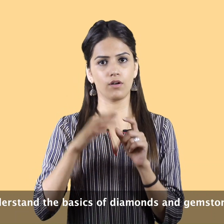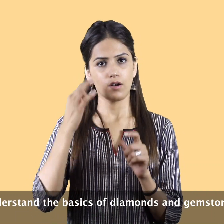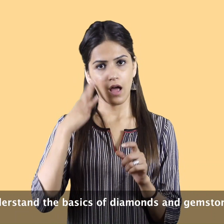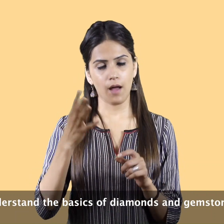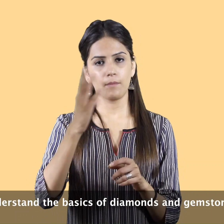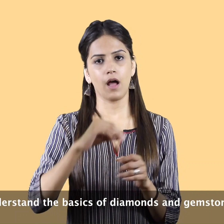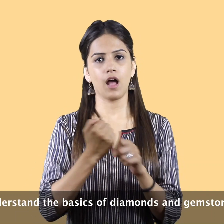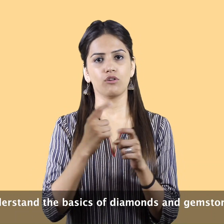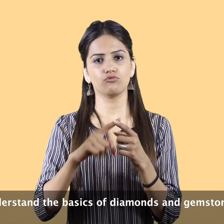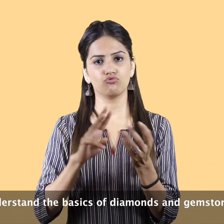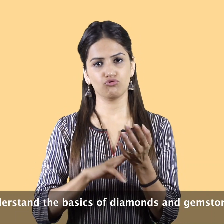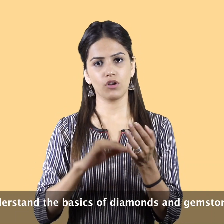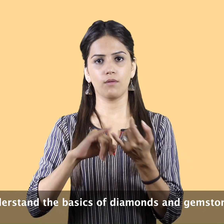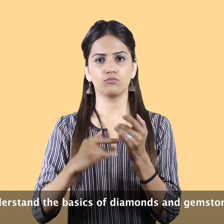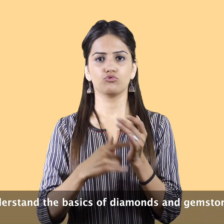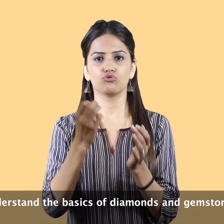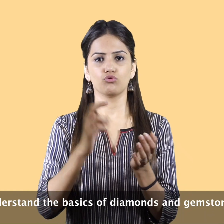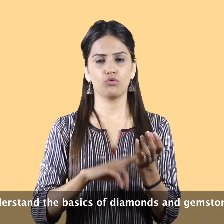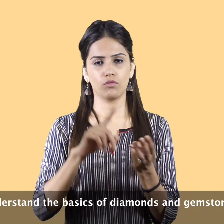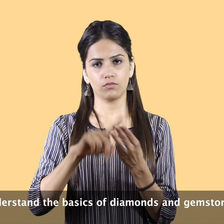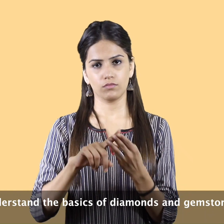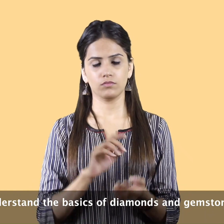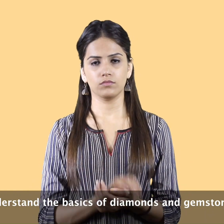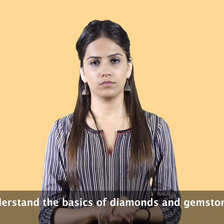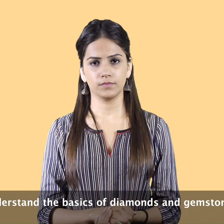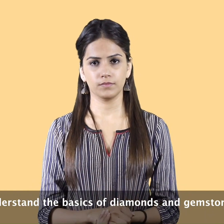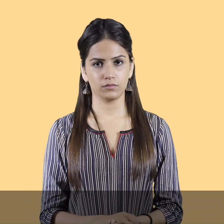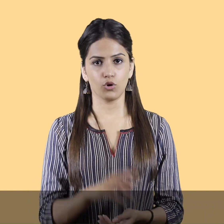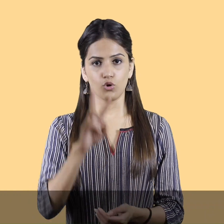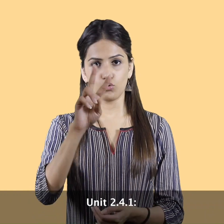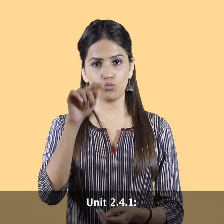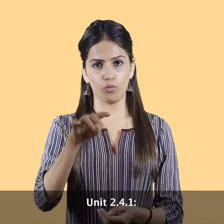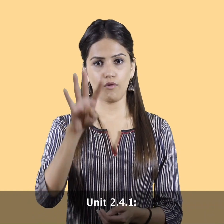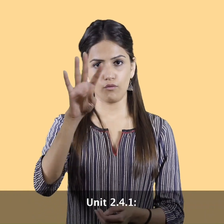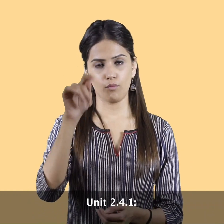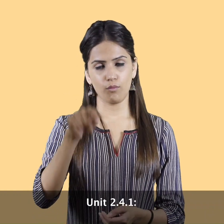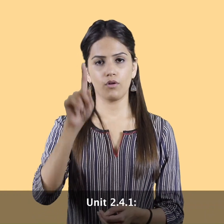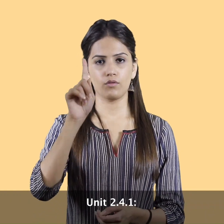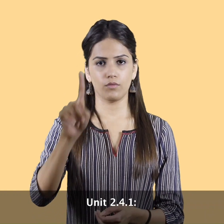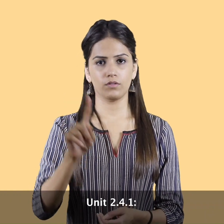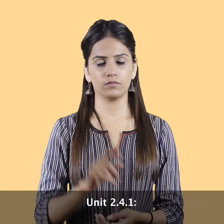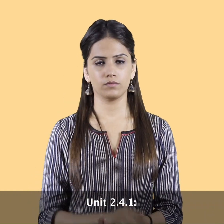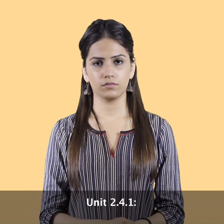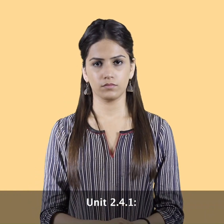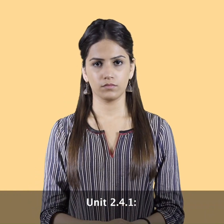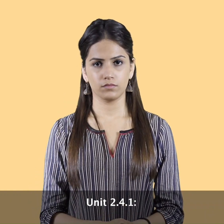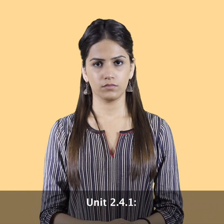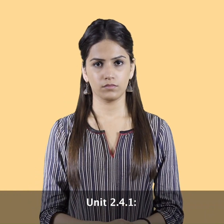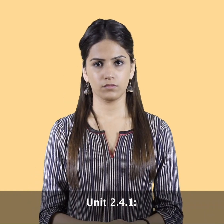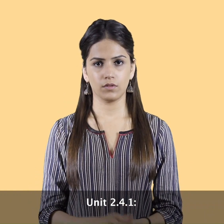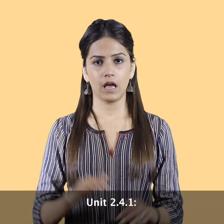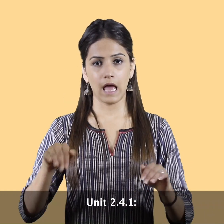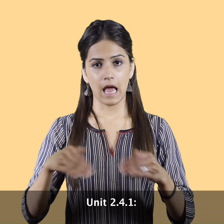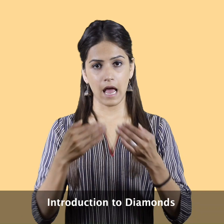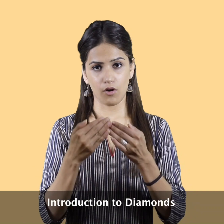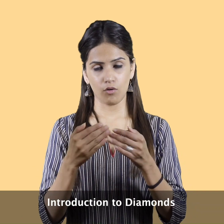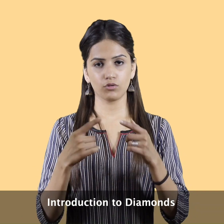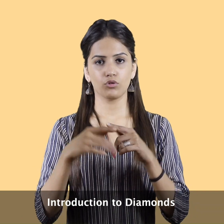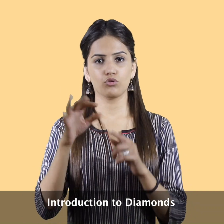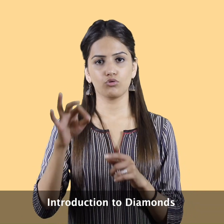understand the basics of diamonds and gemstones. Unit 2.4.1, Introduction